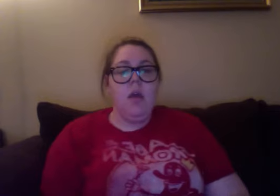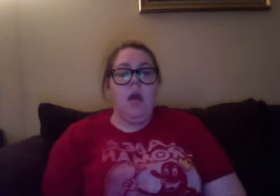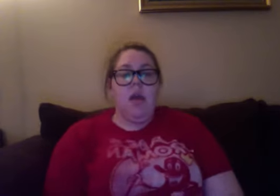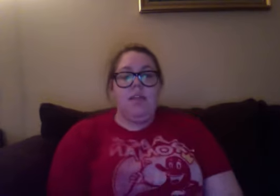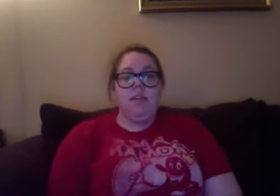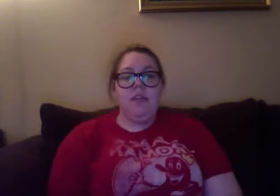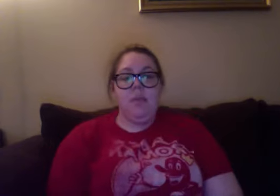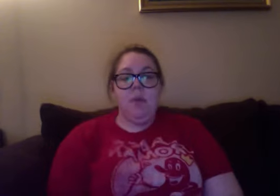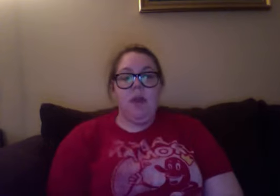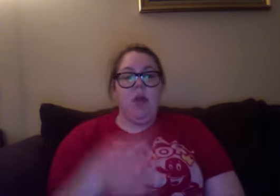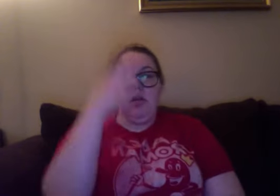sleepy,